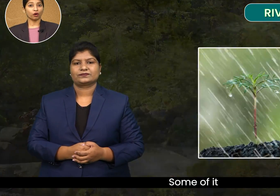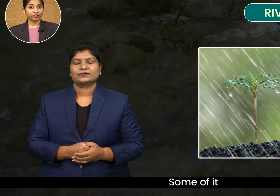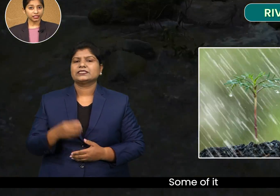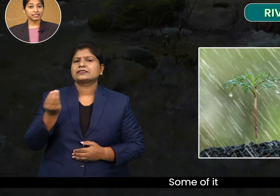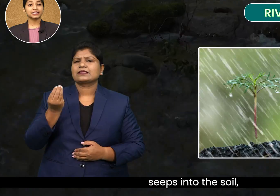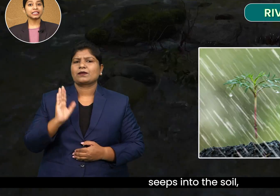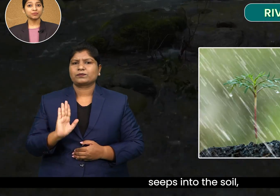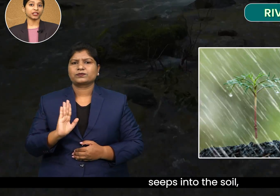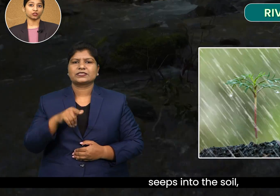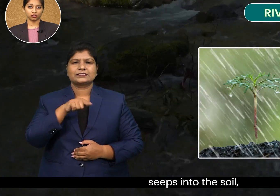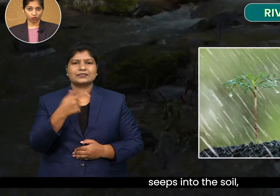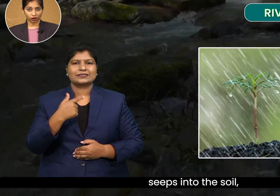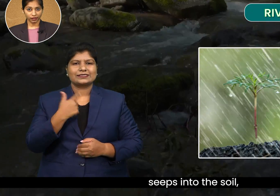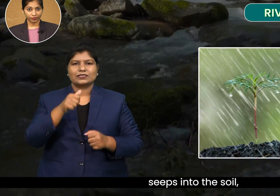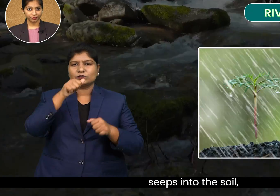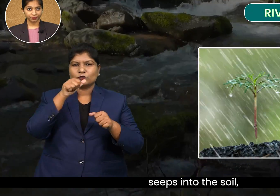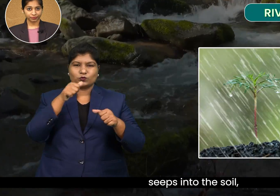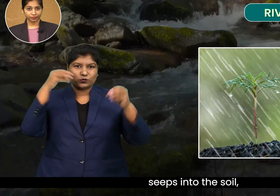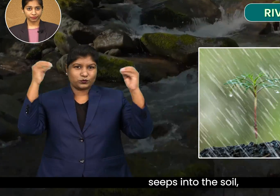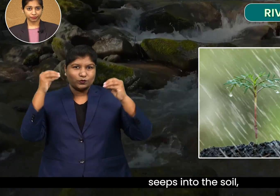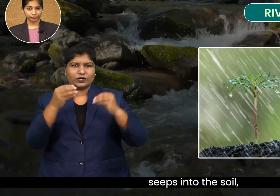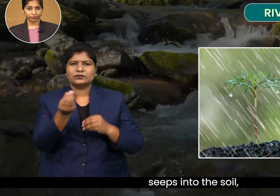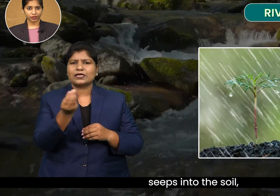Some of it seeps into the soil.